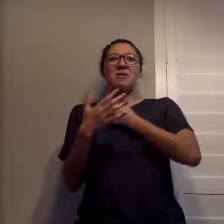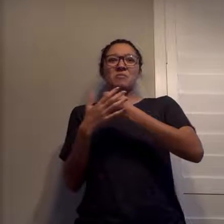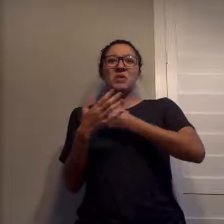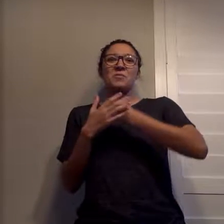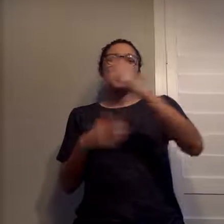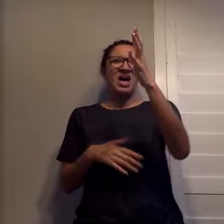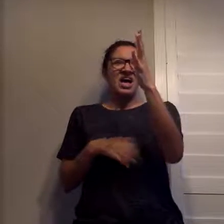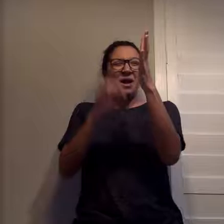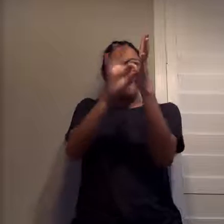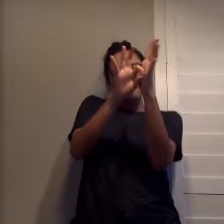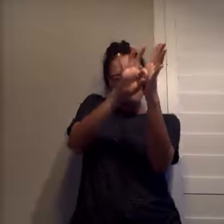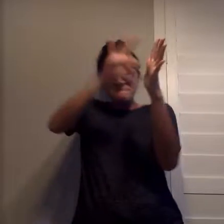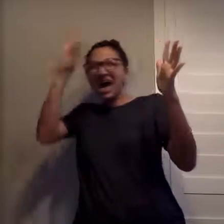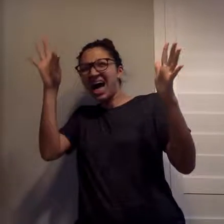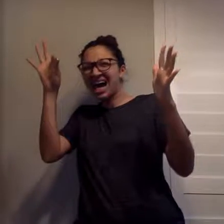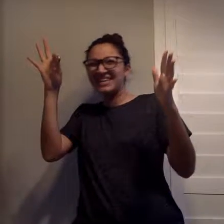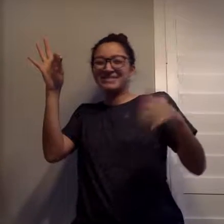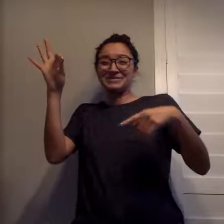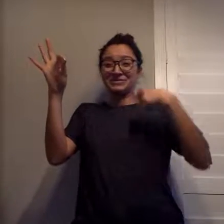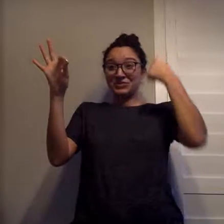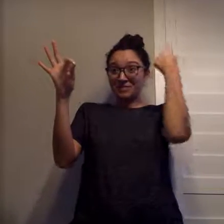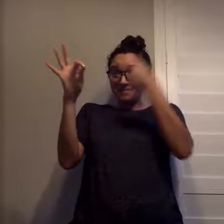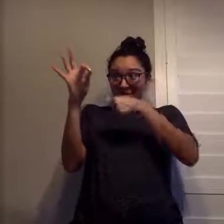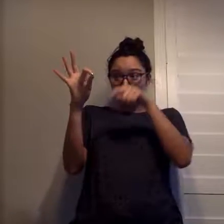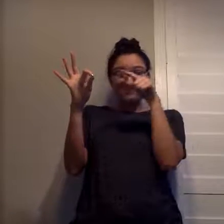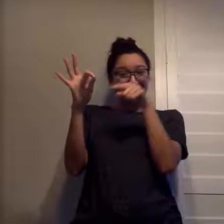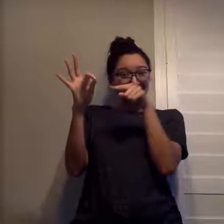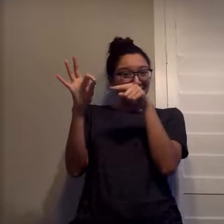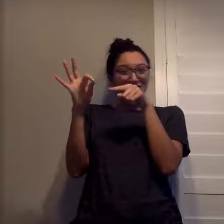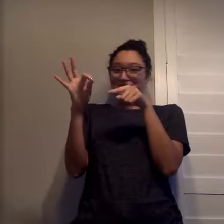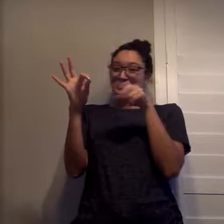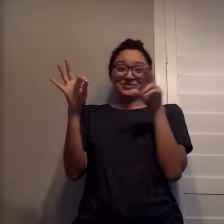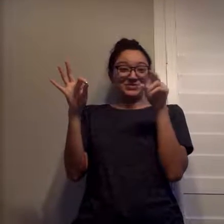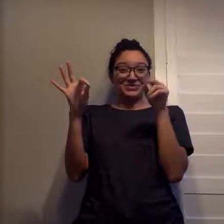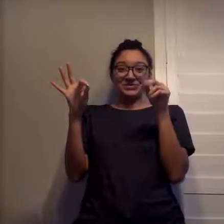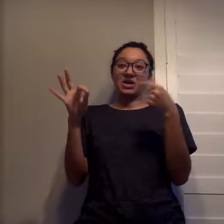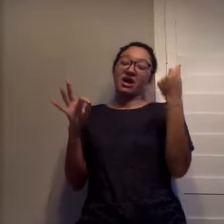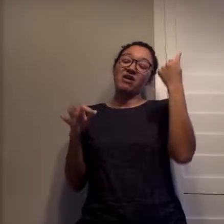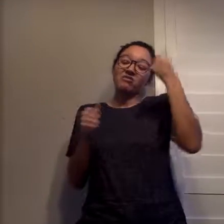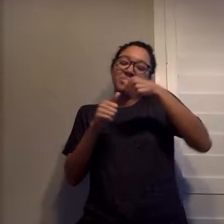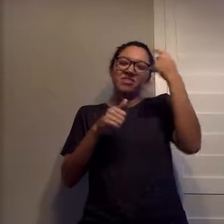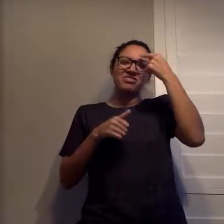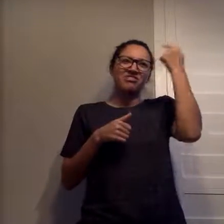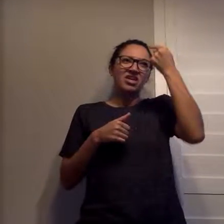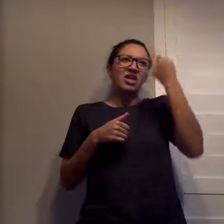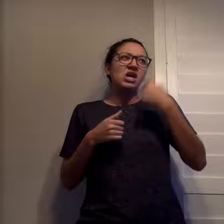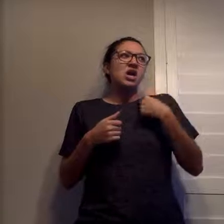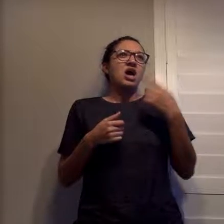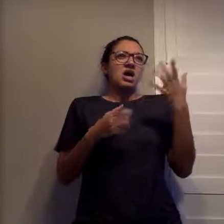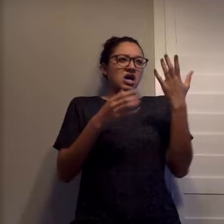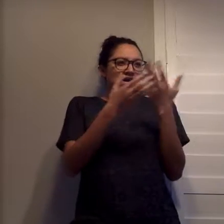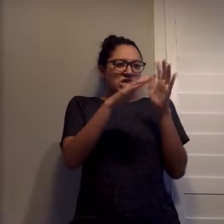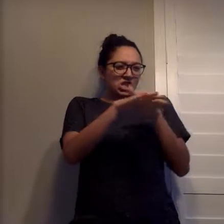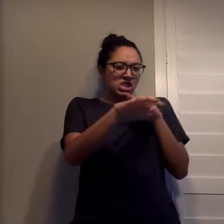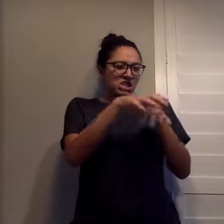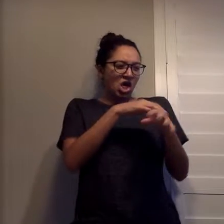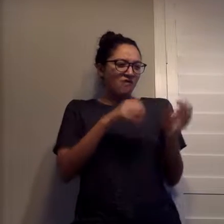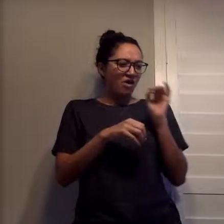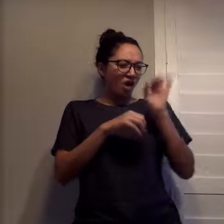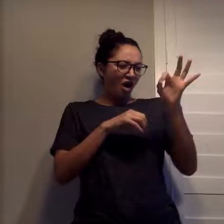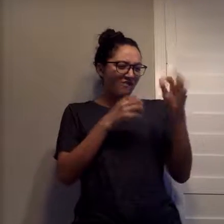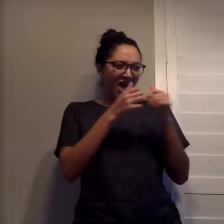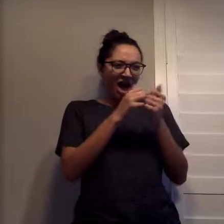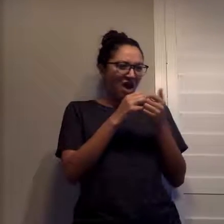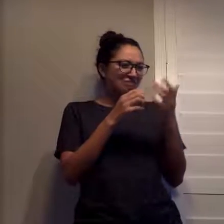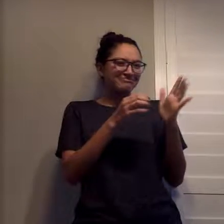I don't remember doing it. I just remember thinking, I can't get my glove off with these in here. I do remember